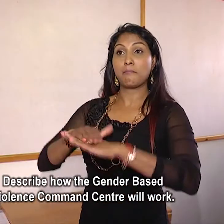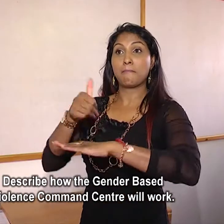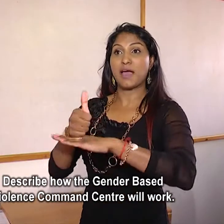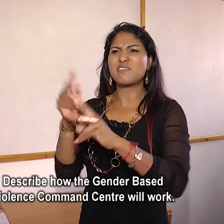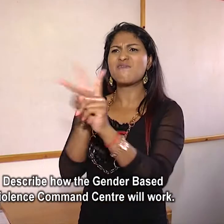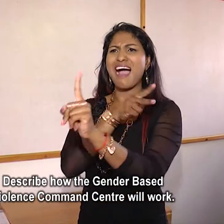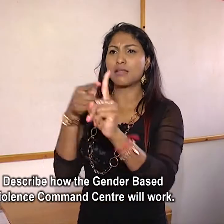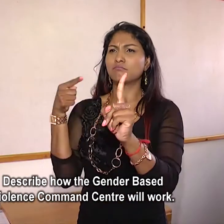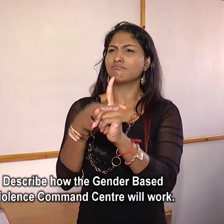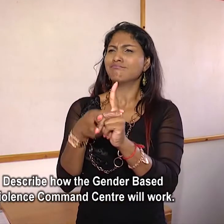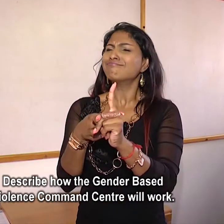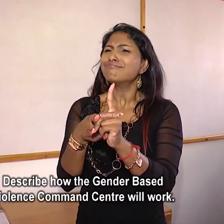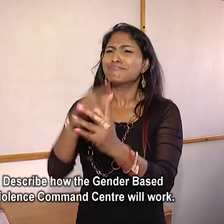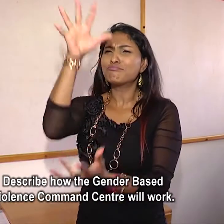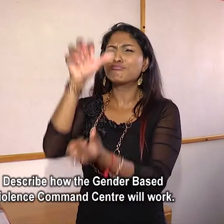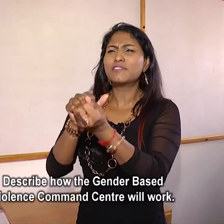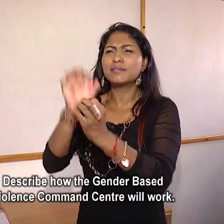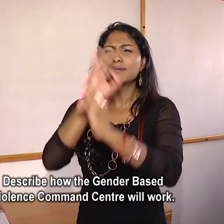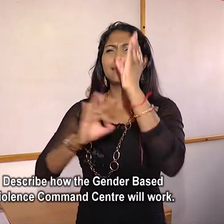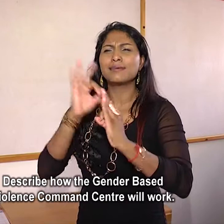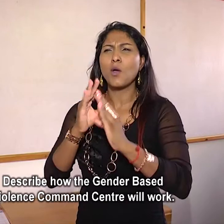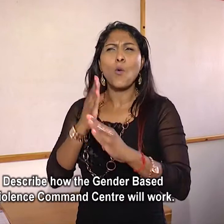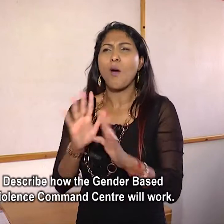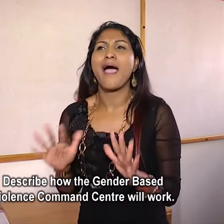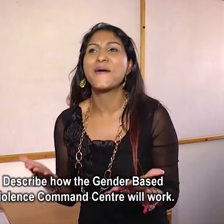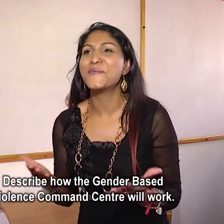Describe how the Gender-Based Violence Command Center will work.